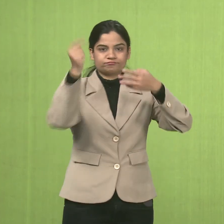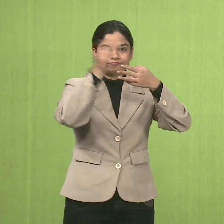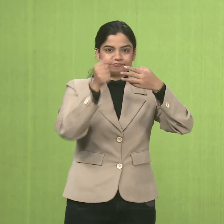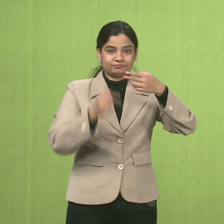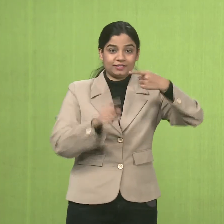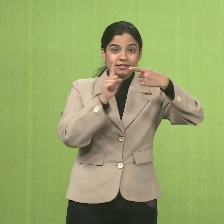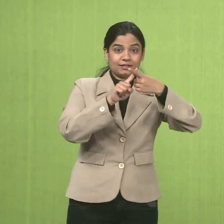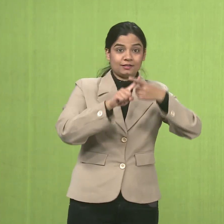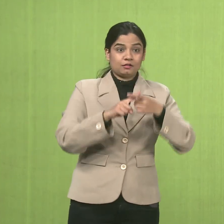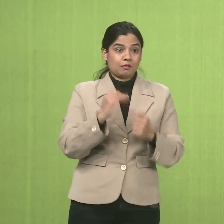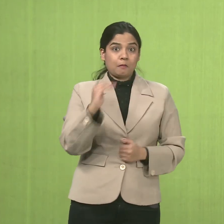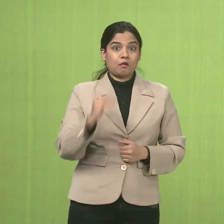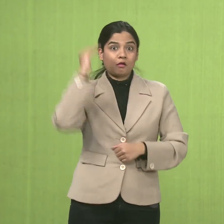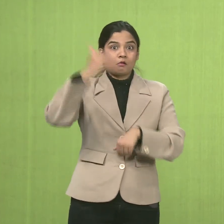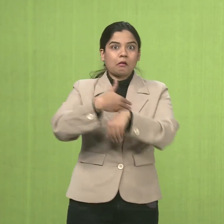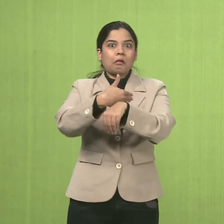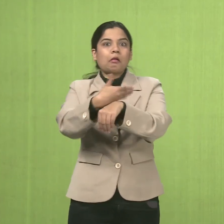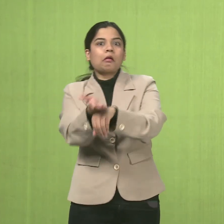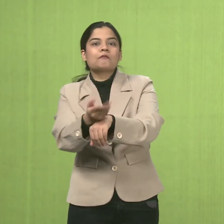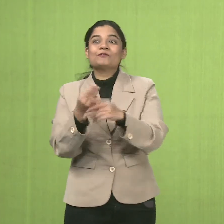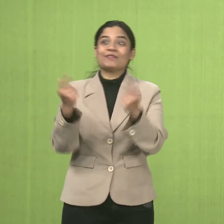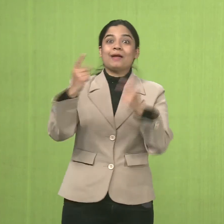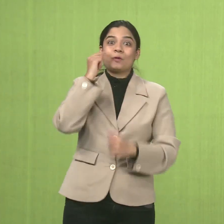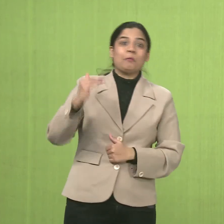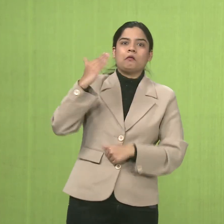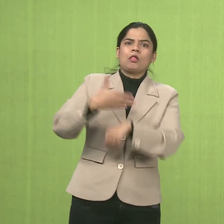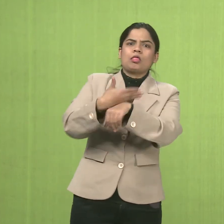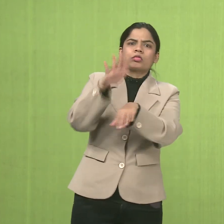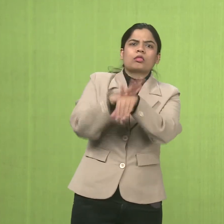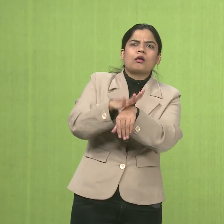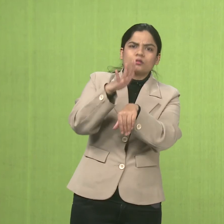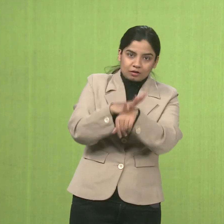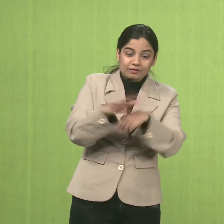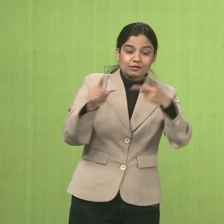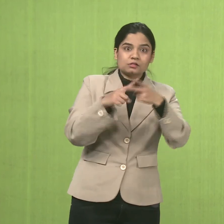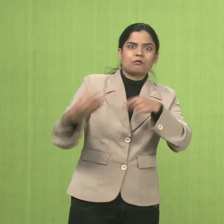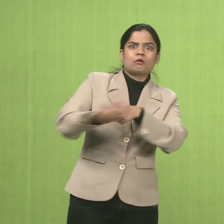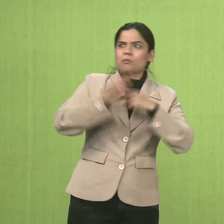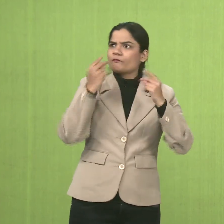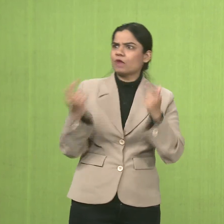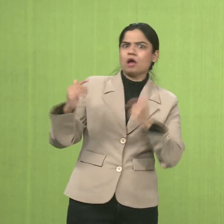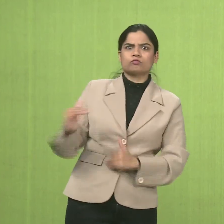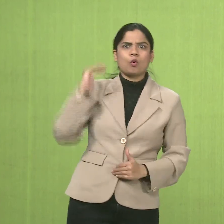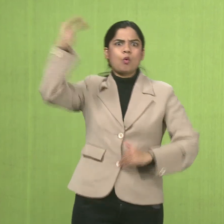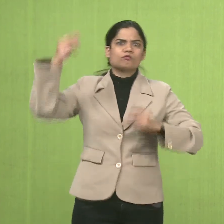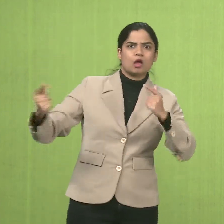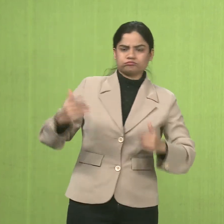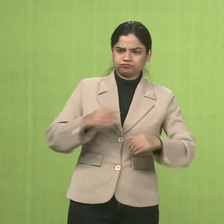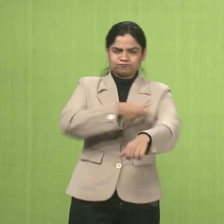who are the chosen leaders? First is late maturing boys. Second is early maturing boys